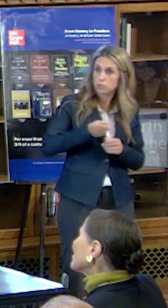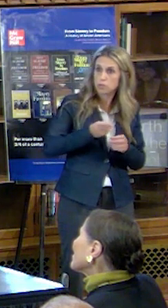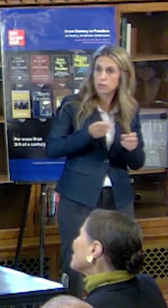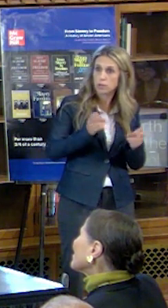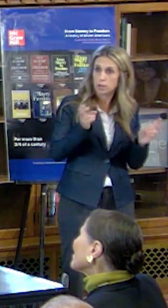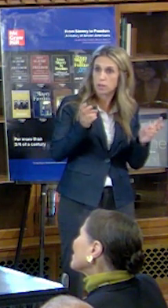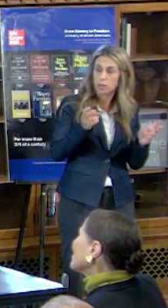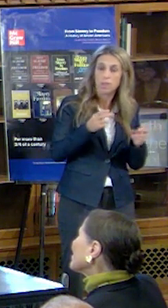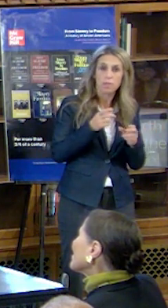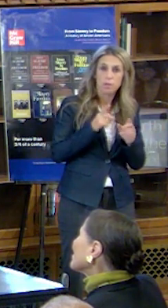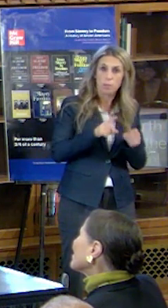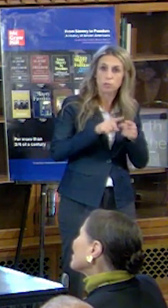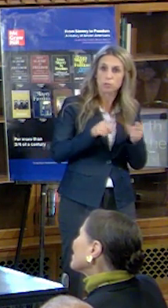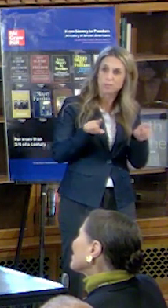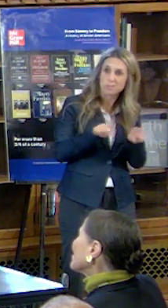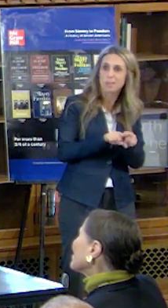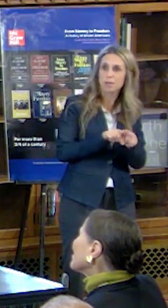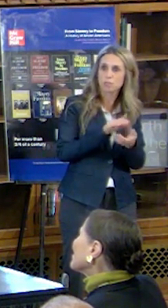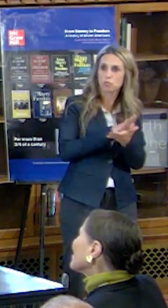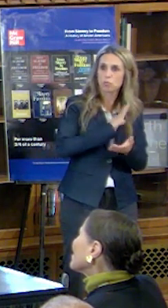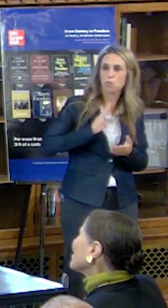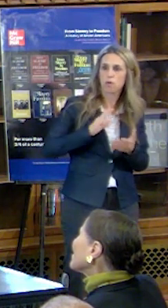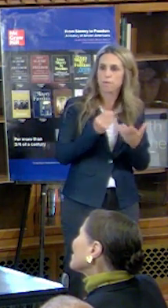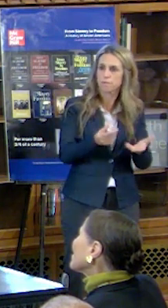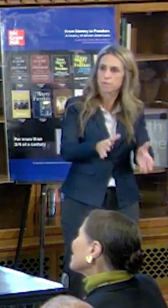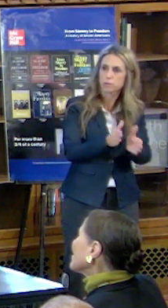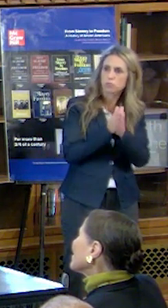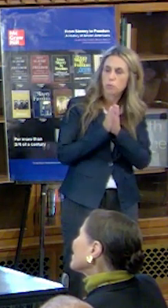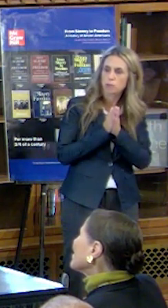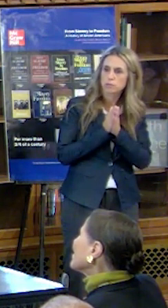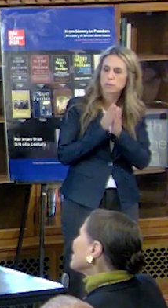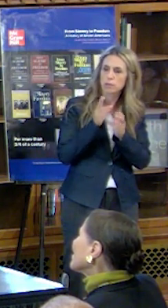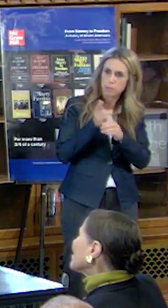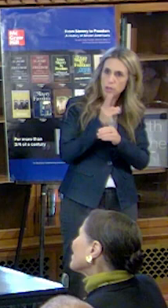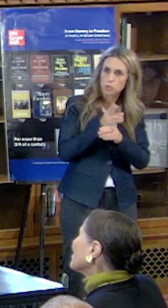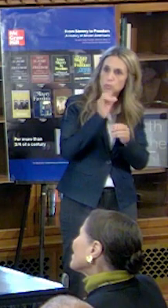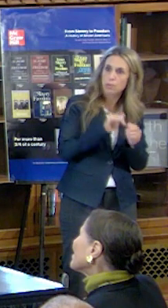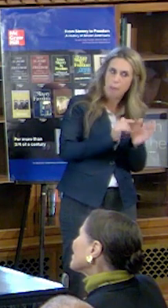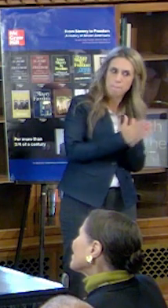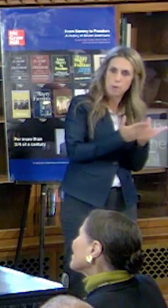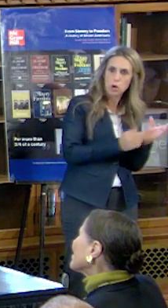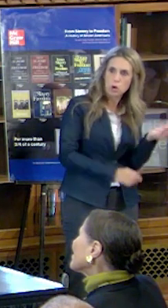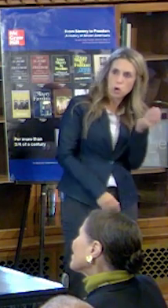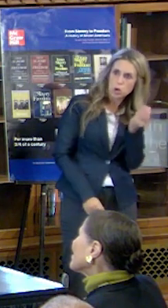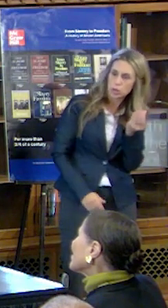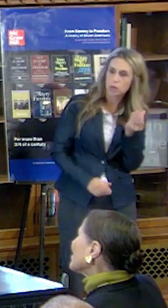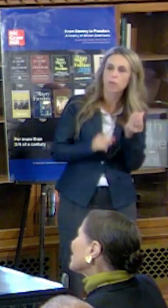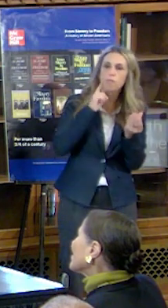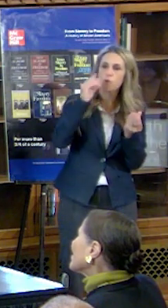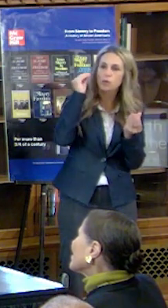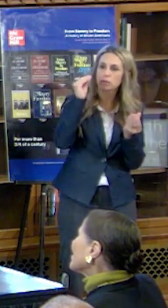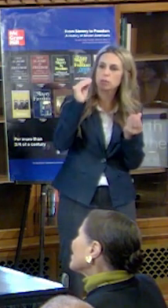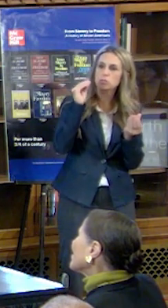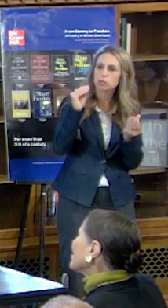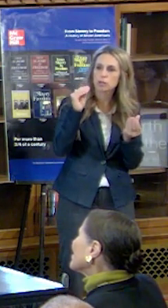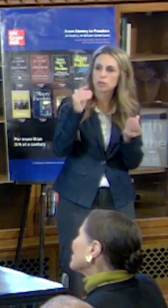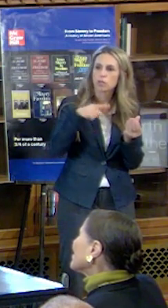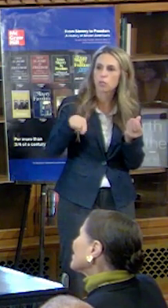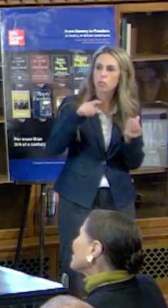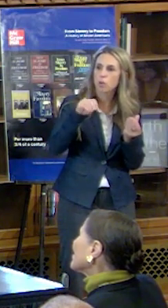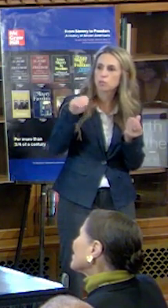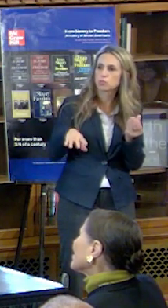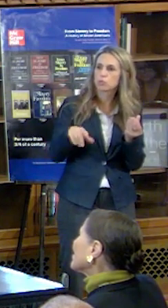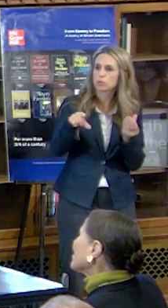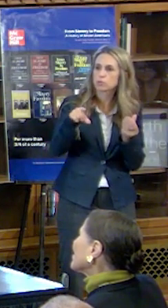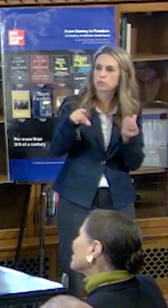the City School Board and requested that they use that textbook in the teaching of those students